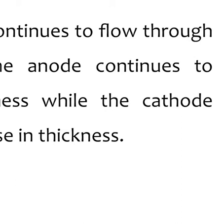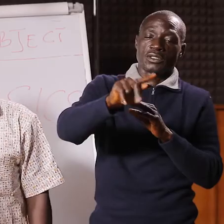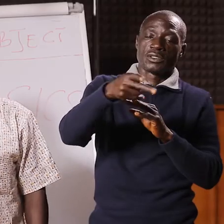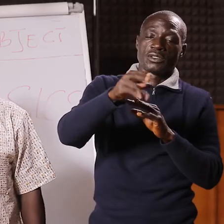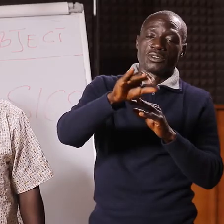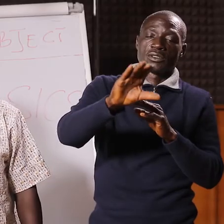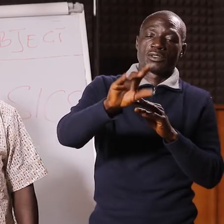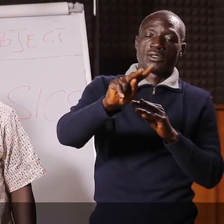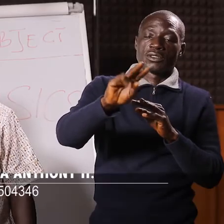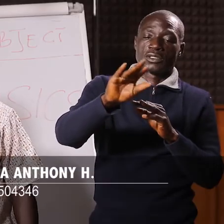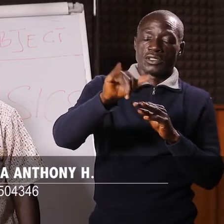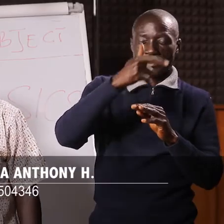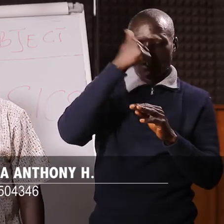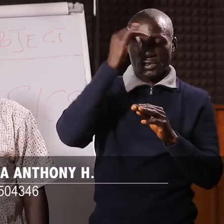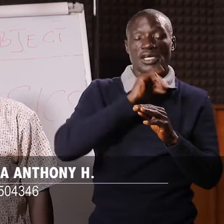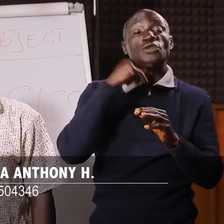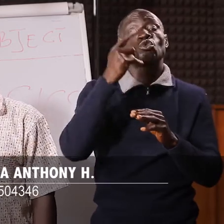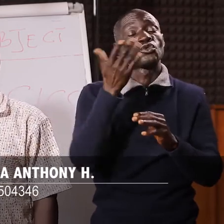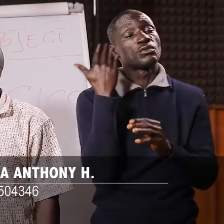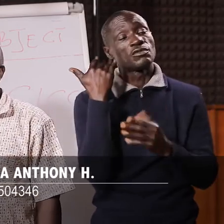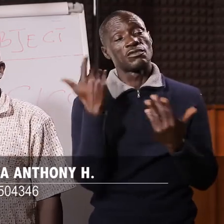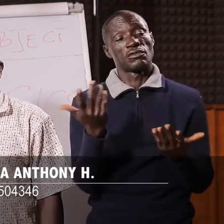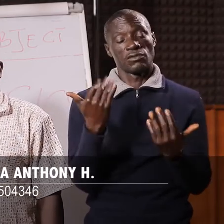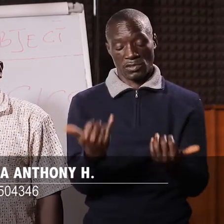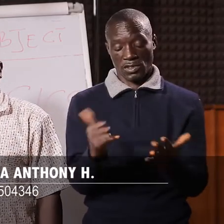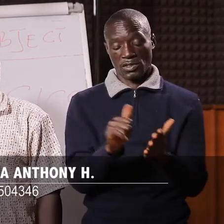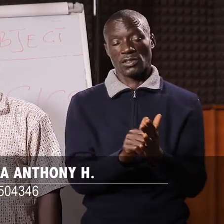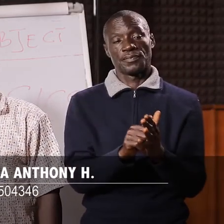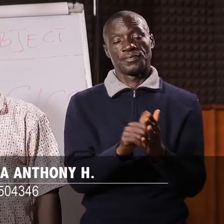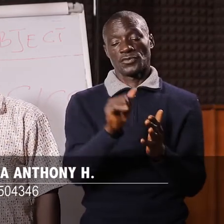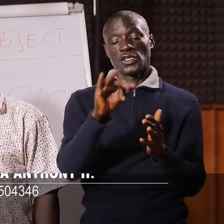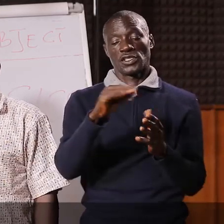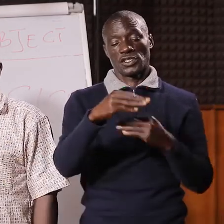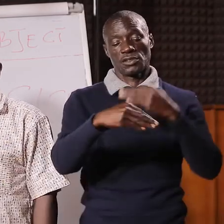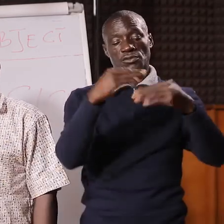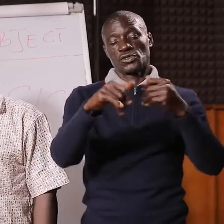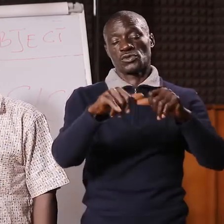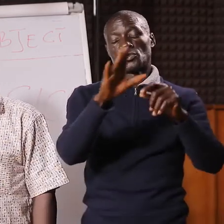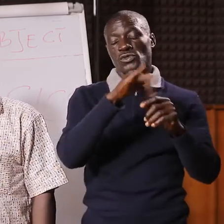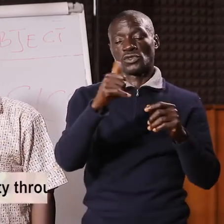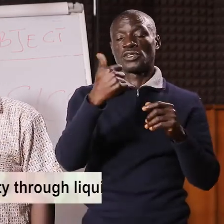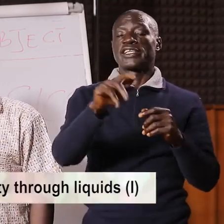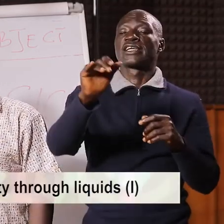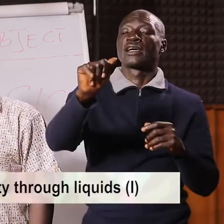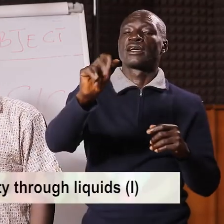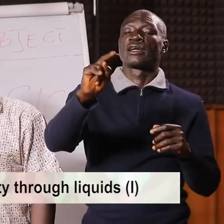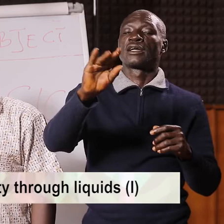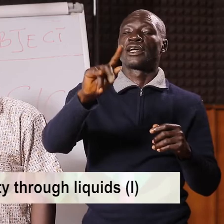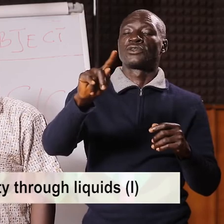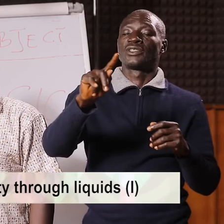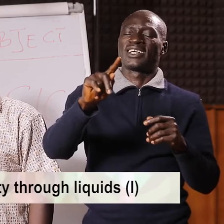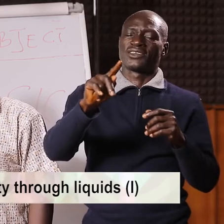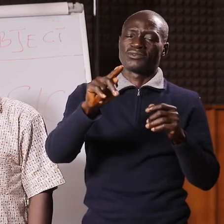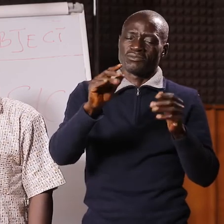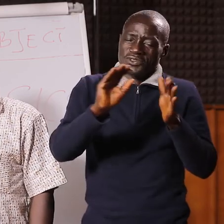thickness, because I've said already before now that as the process continues, the anode